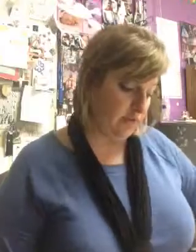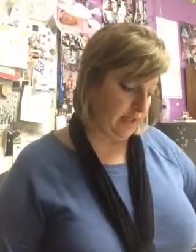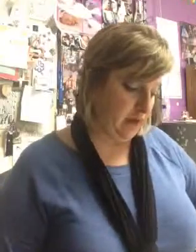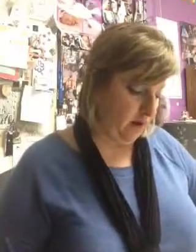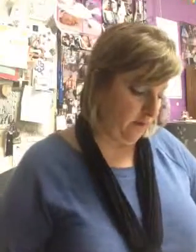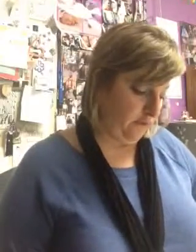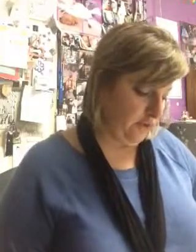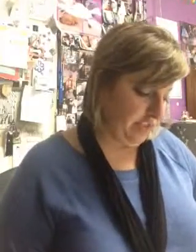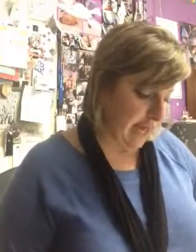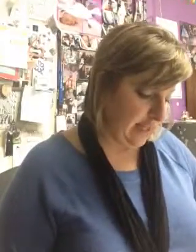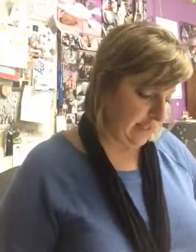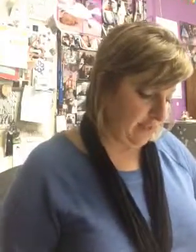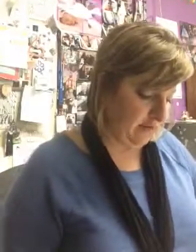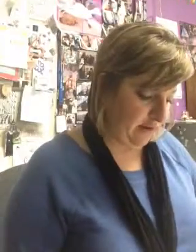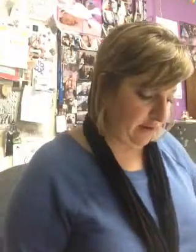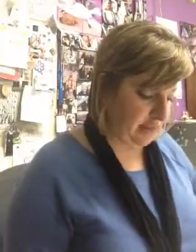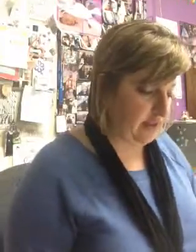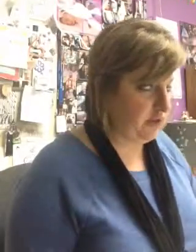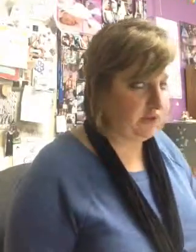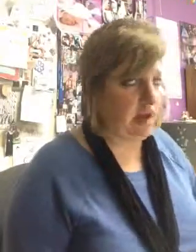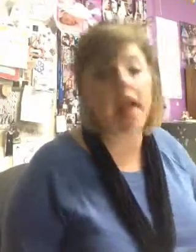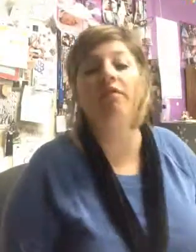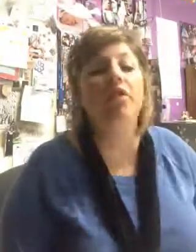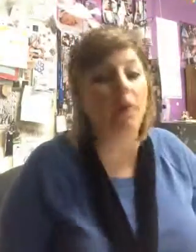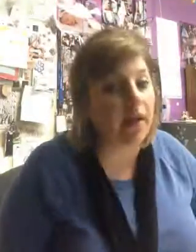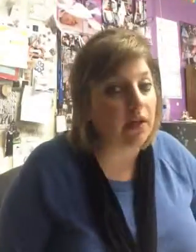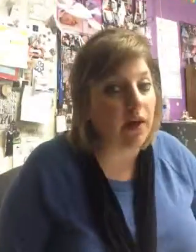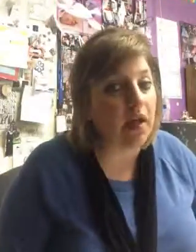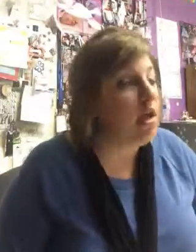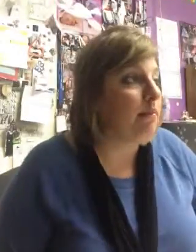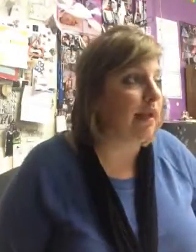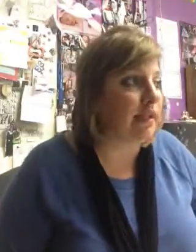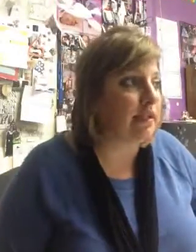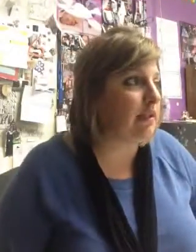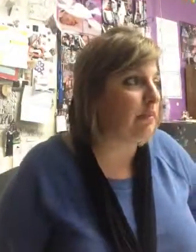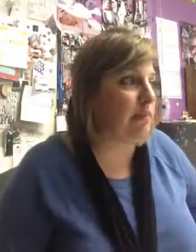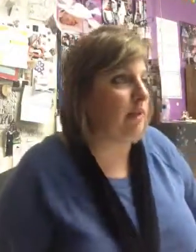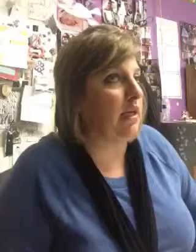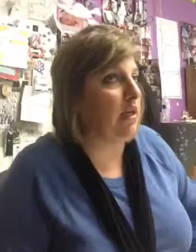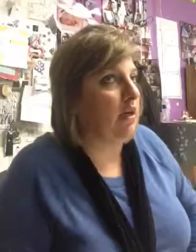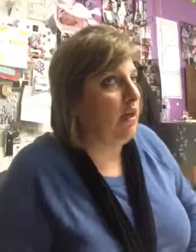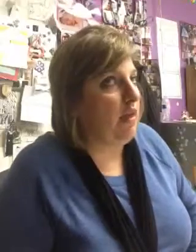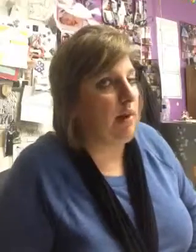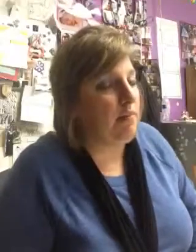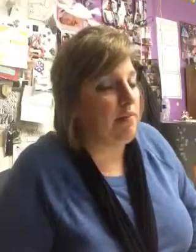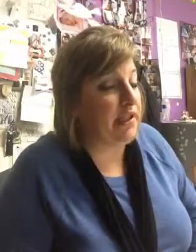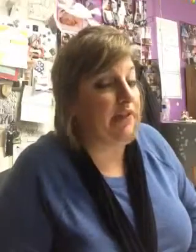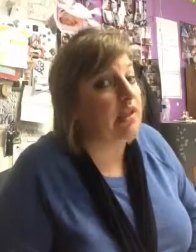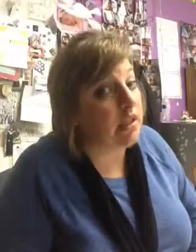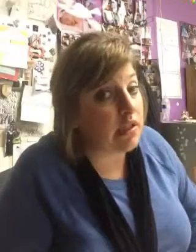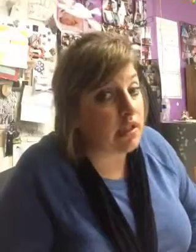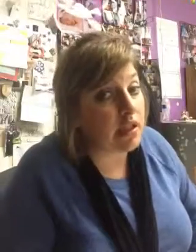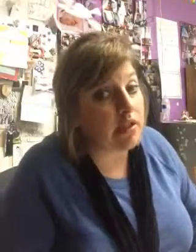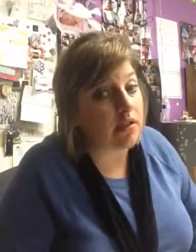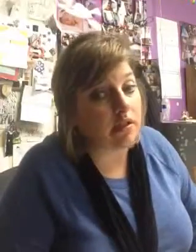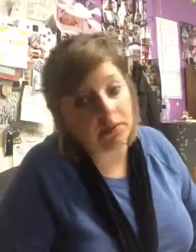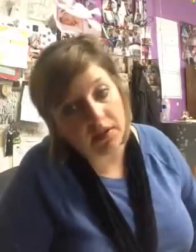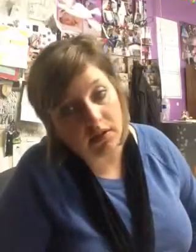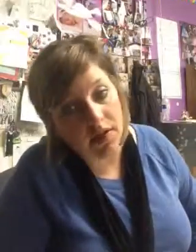rates are first Dallas, then Phoenix, and then Houston. I have no idea why. My guess is they might be materialistic cities. I mean, Texas